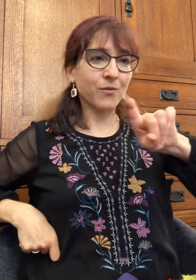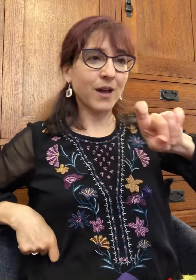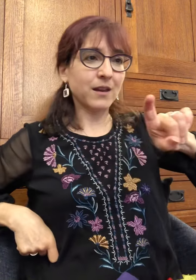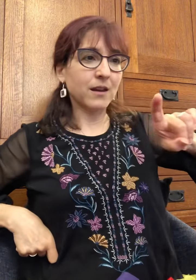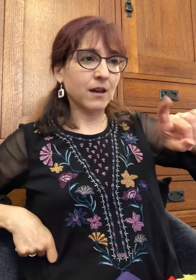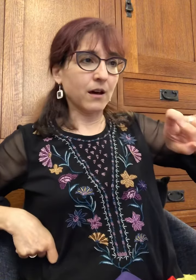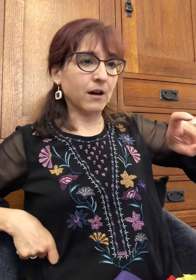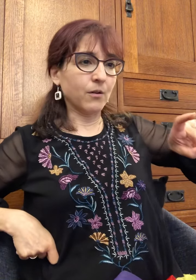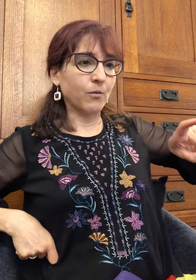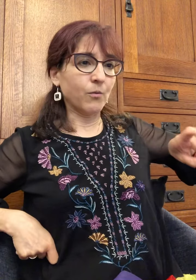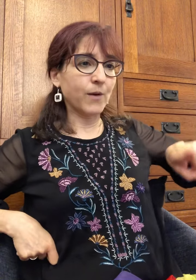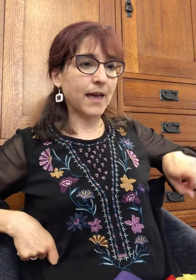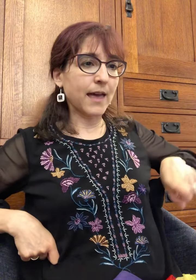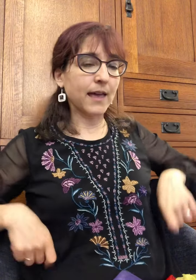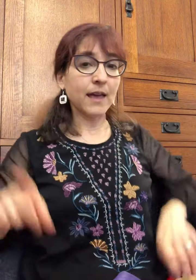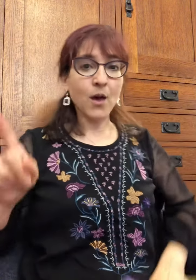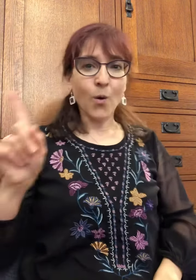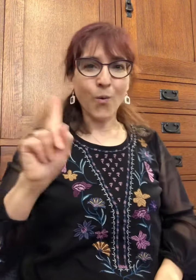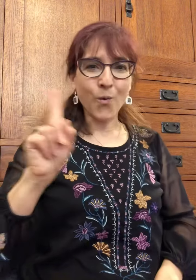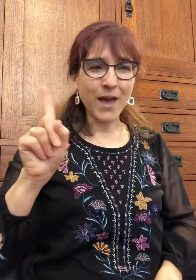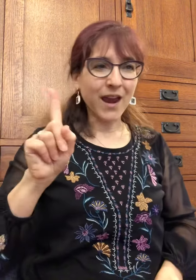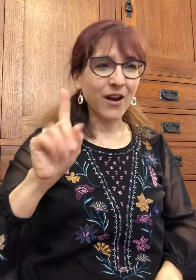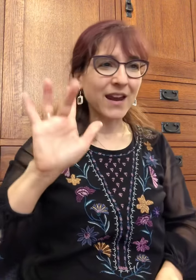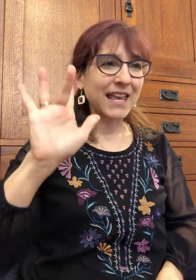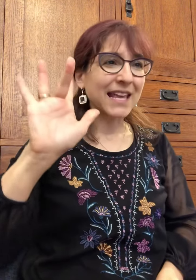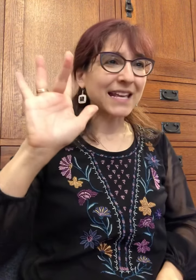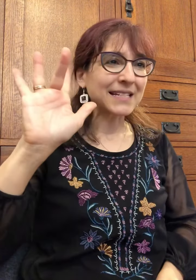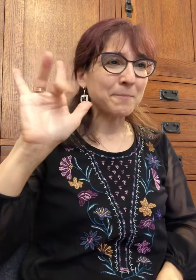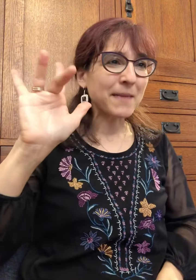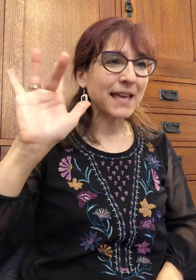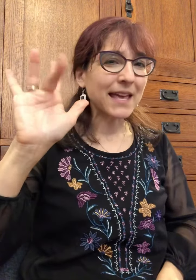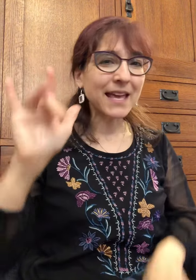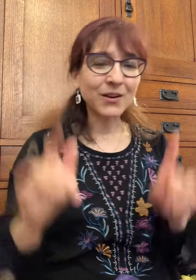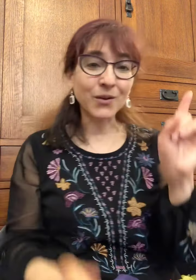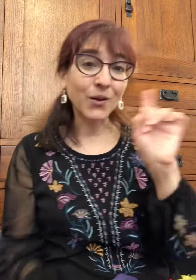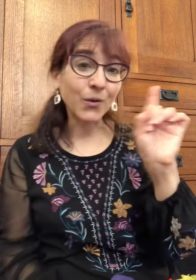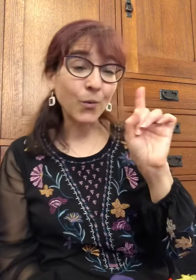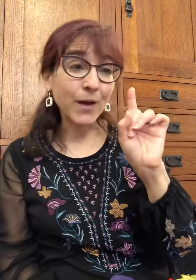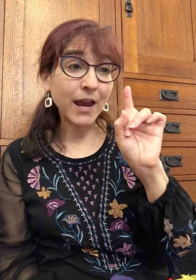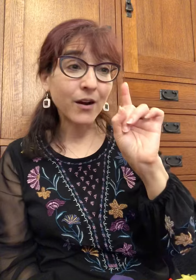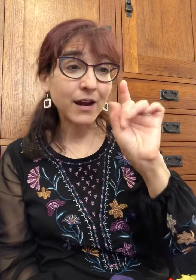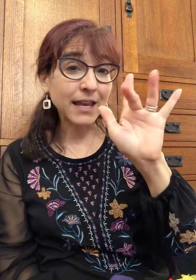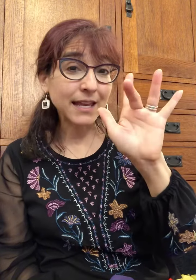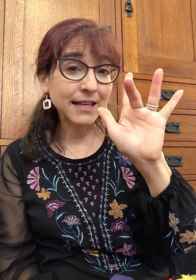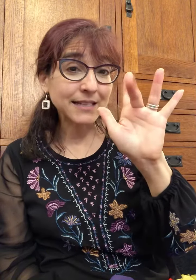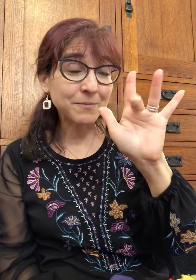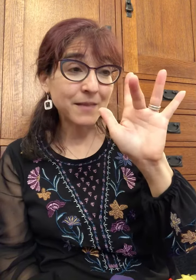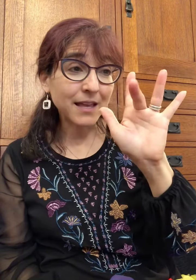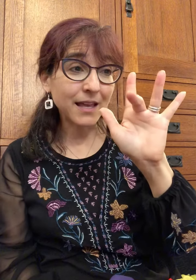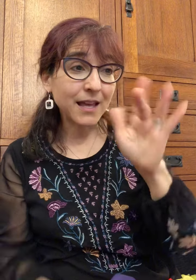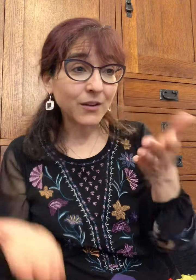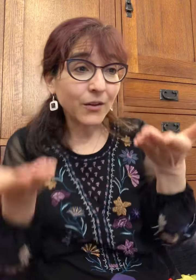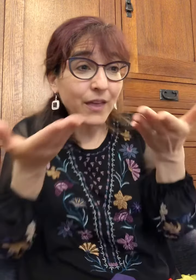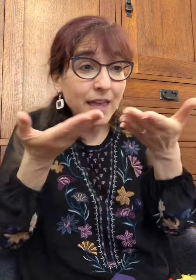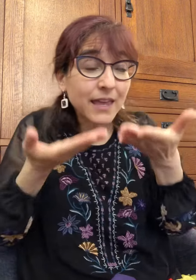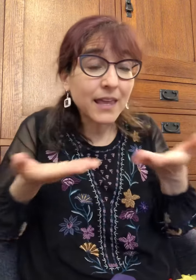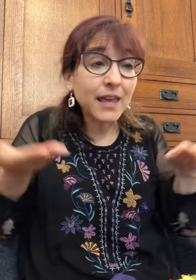Run away. Where is Middle? Where is Middle?